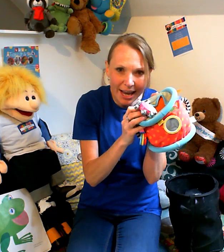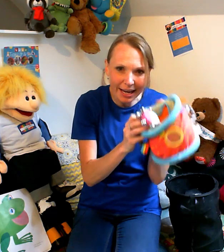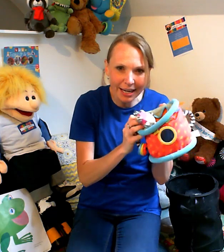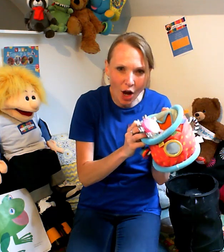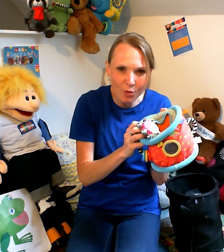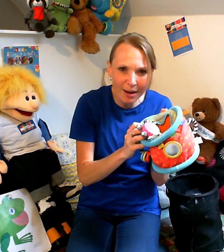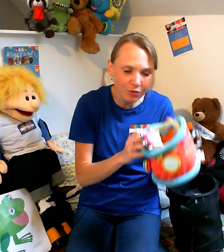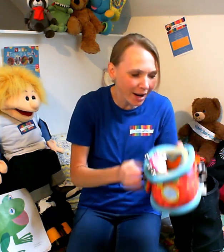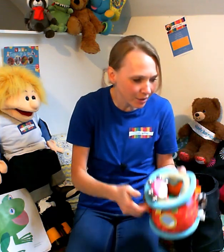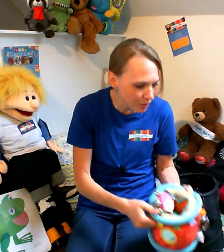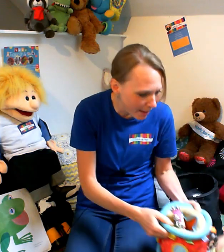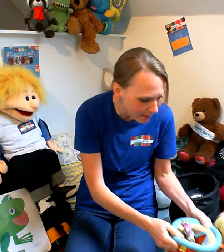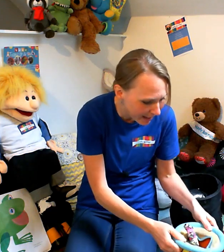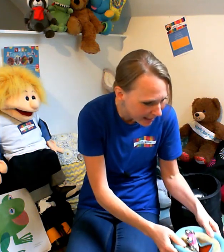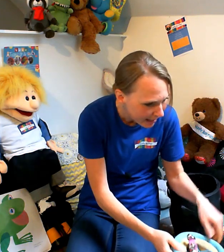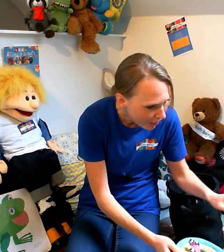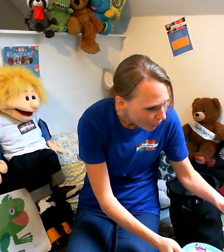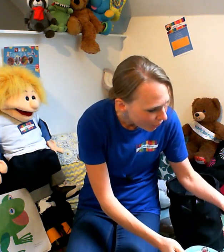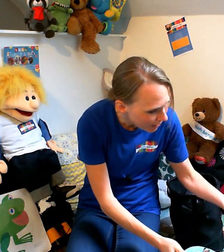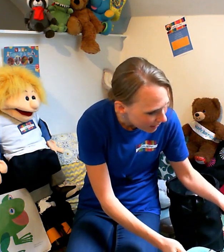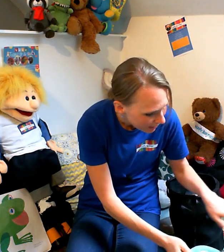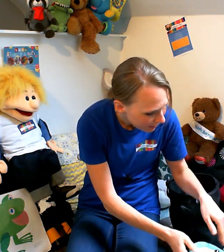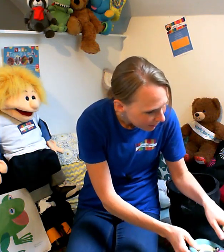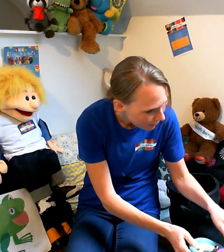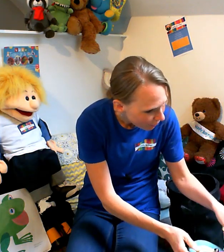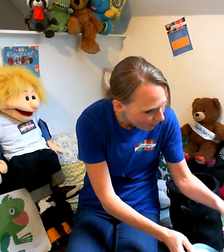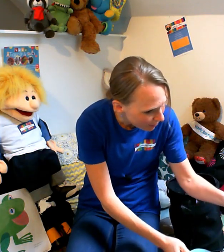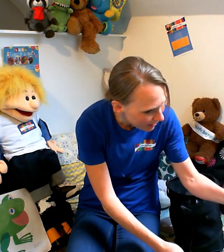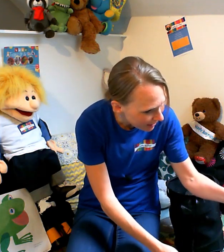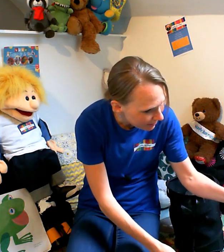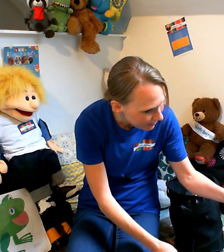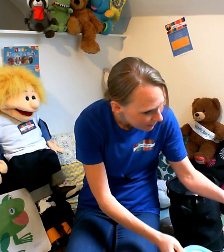Any homemade rattles, maybe? Honey, grab one of these.